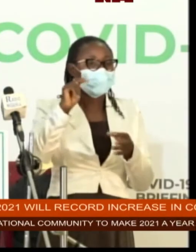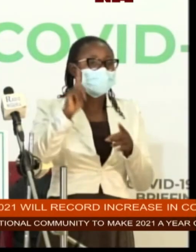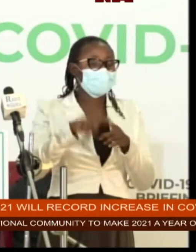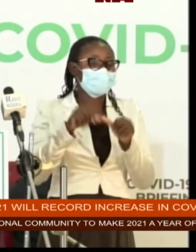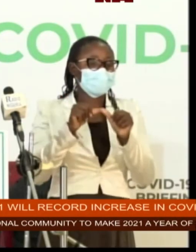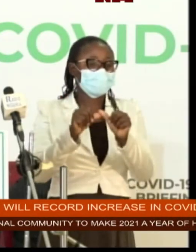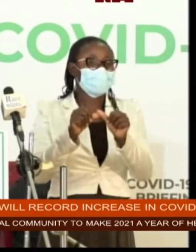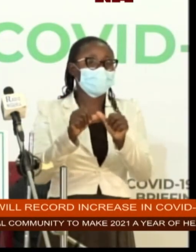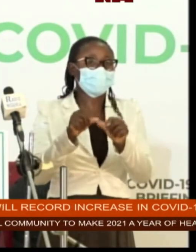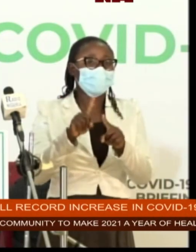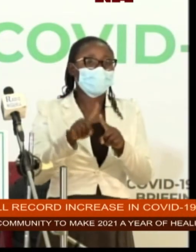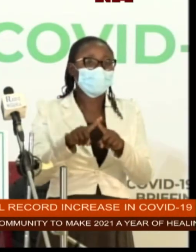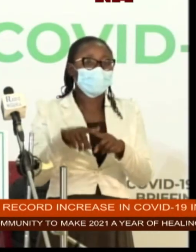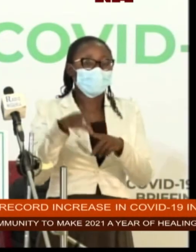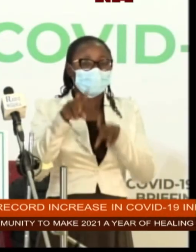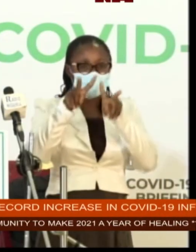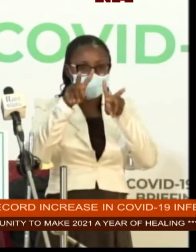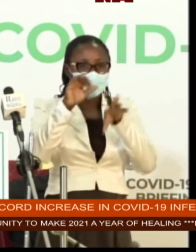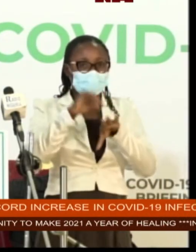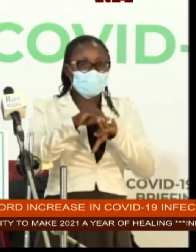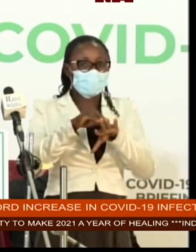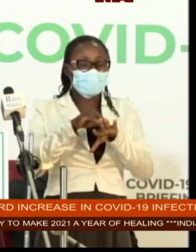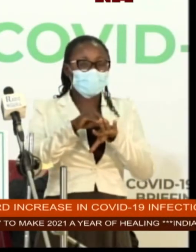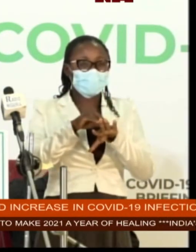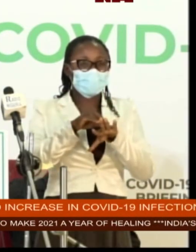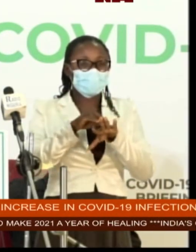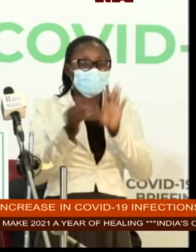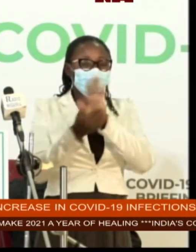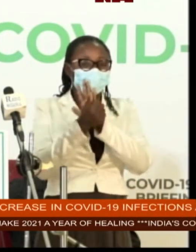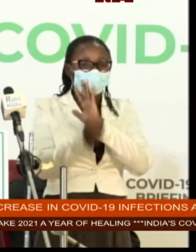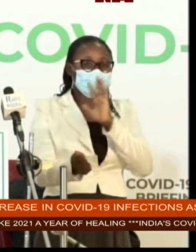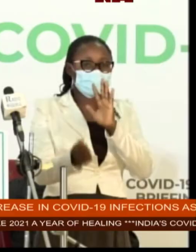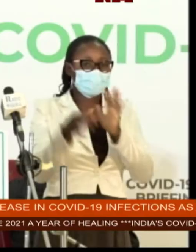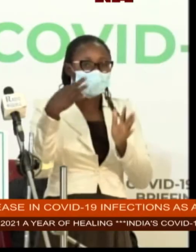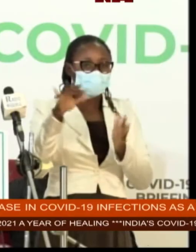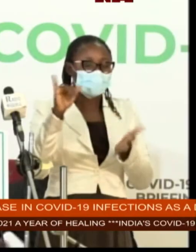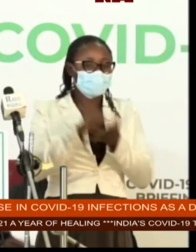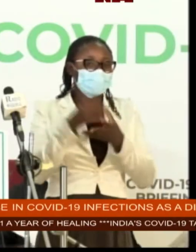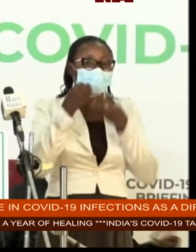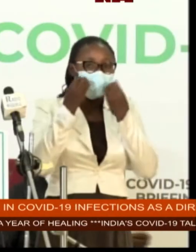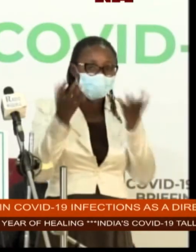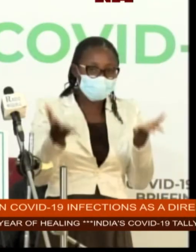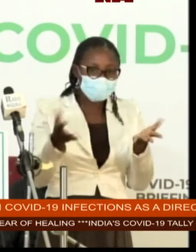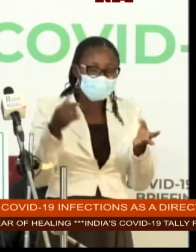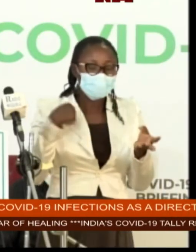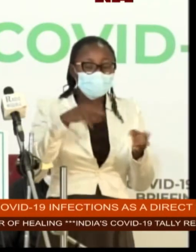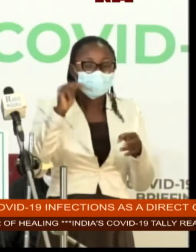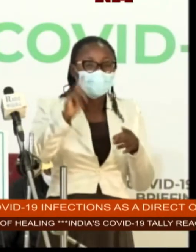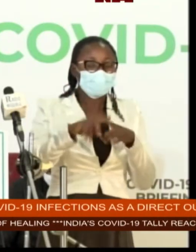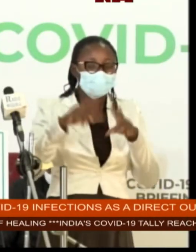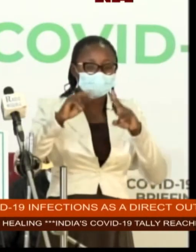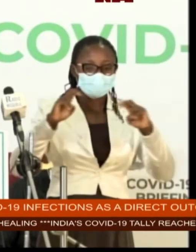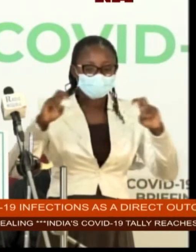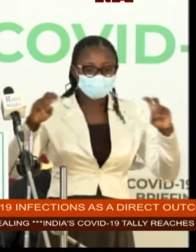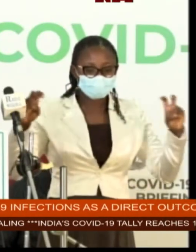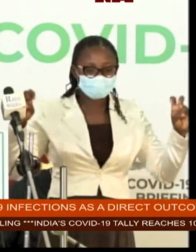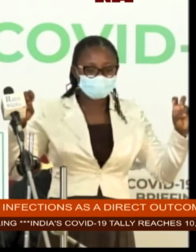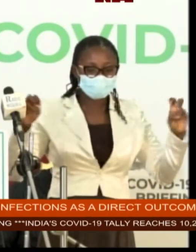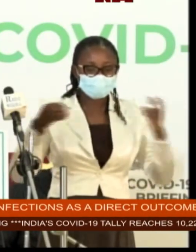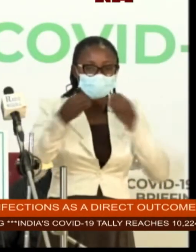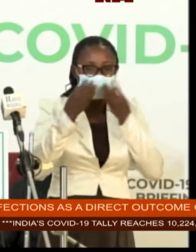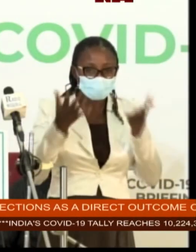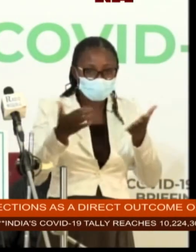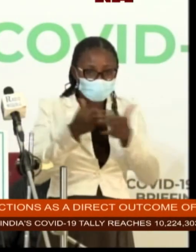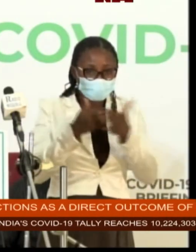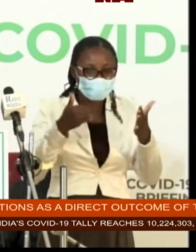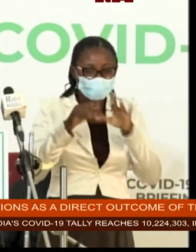look constantly on the credibility of that information. We need to analyze information